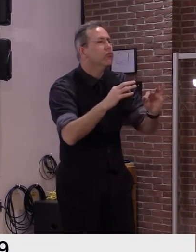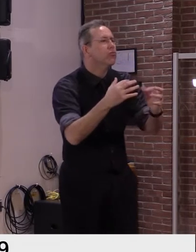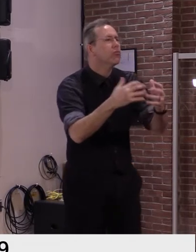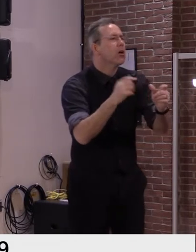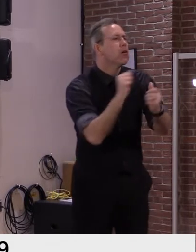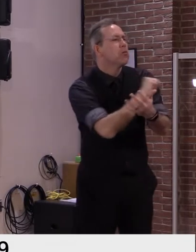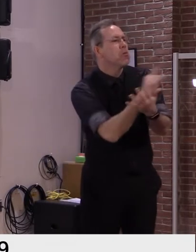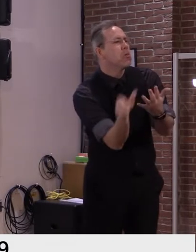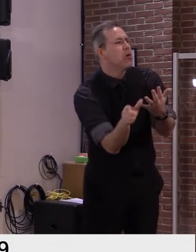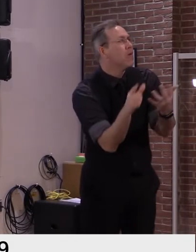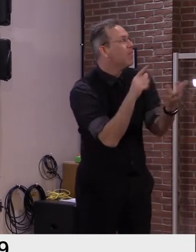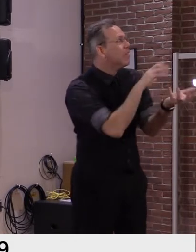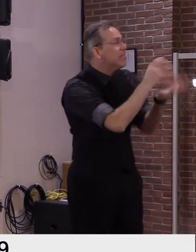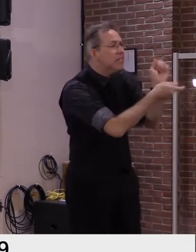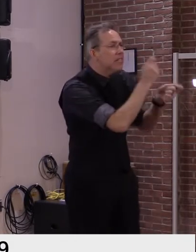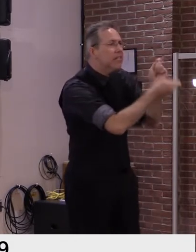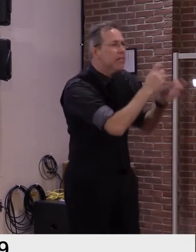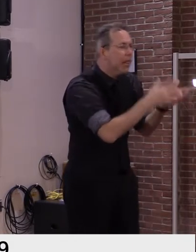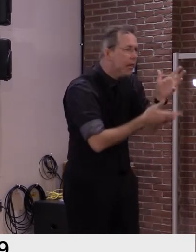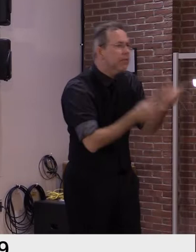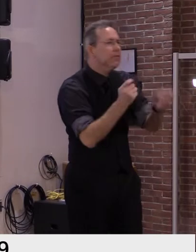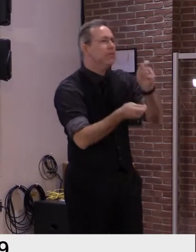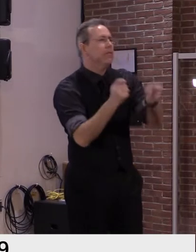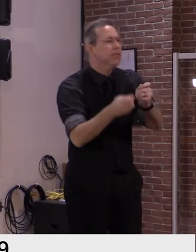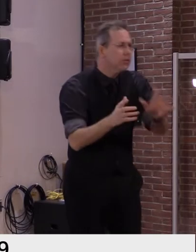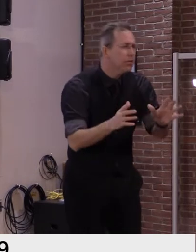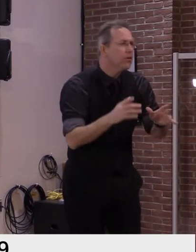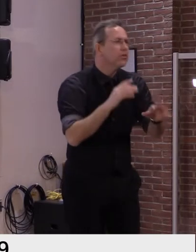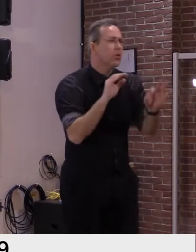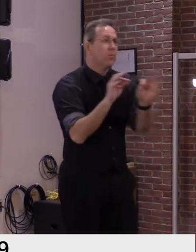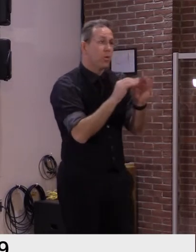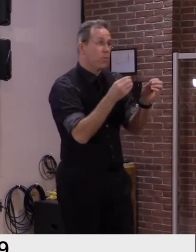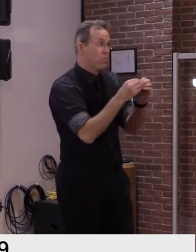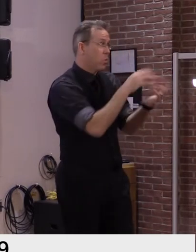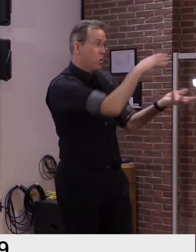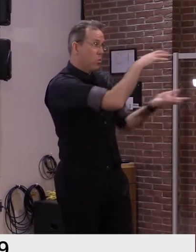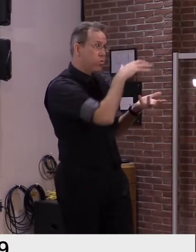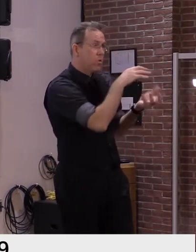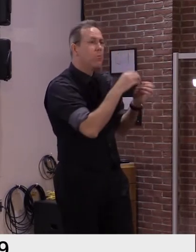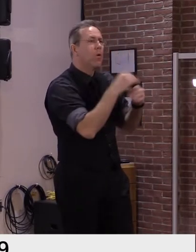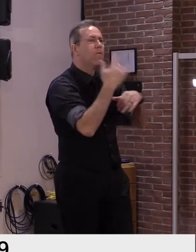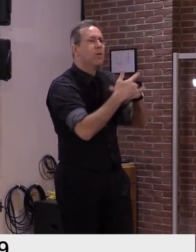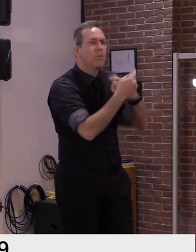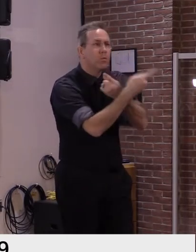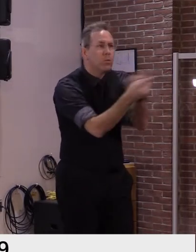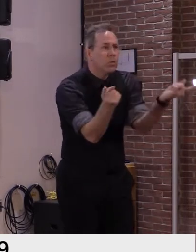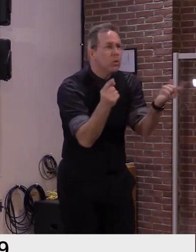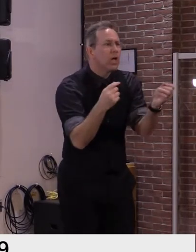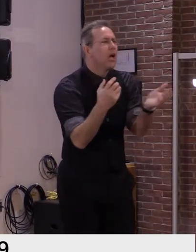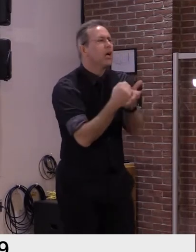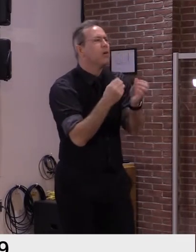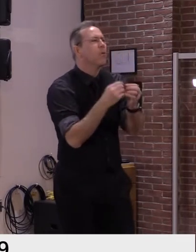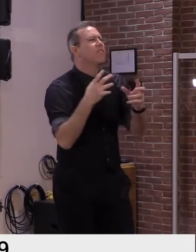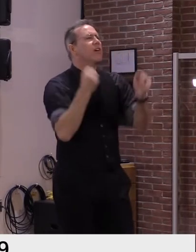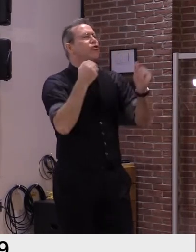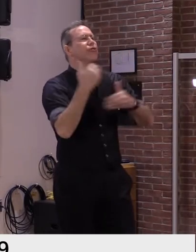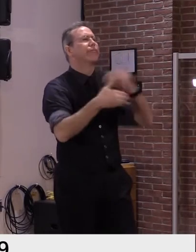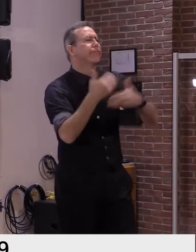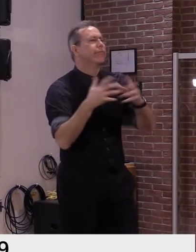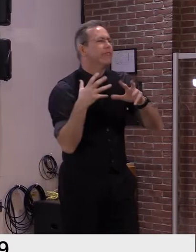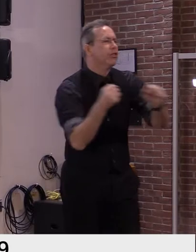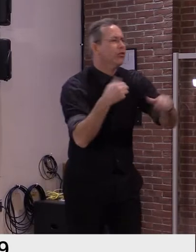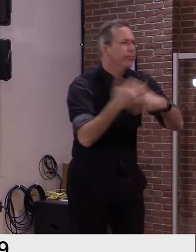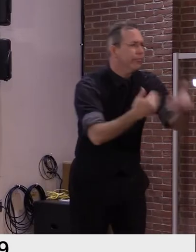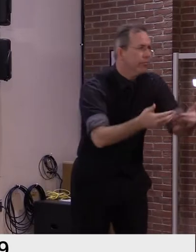as more doses become available, we will vaccinate Vermonters as quickly as possible. And we believe our approach